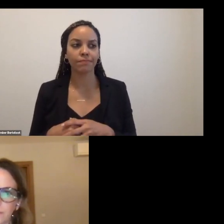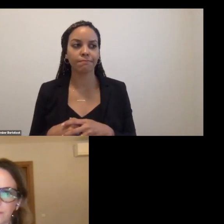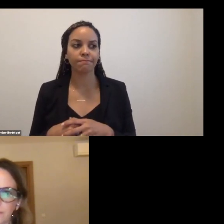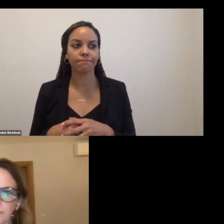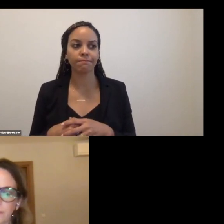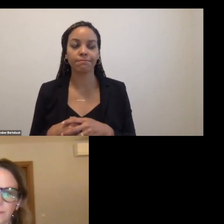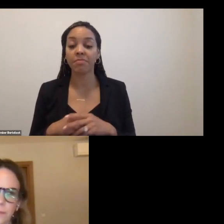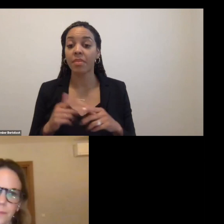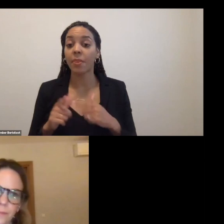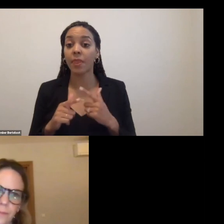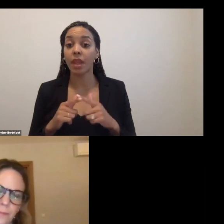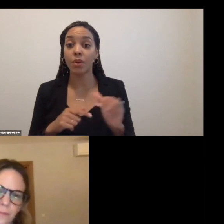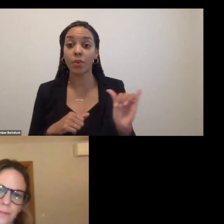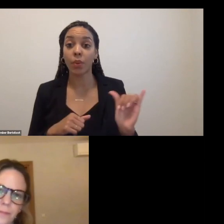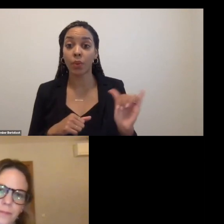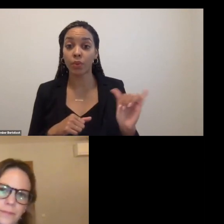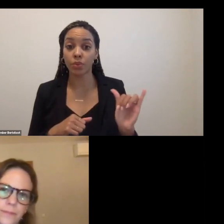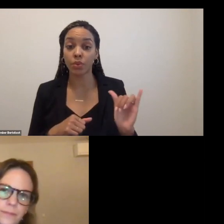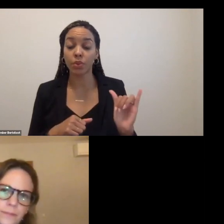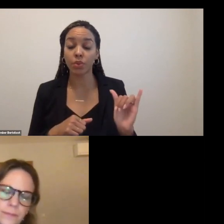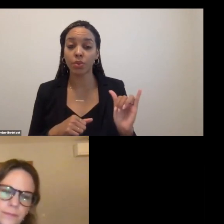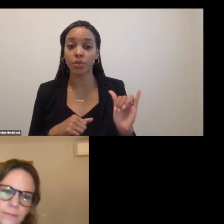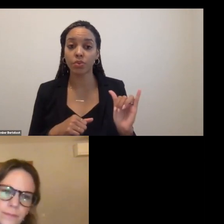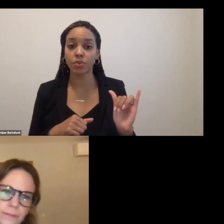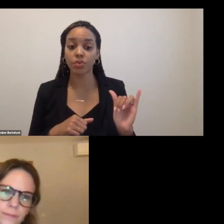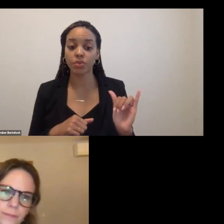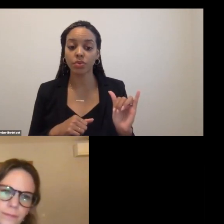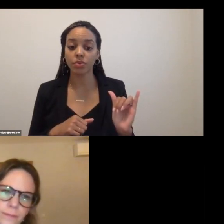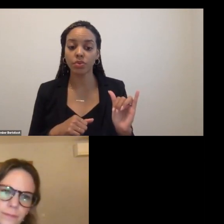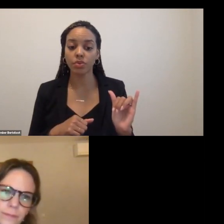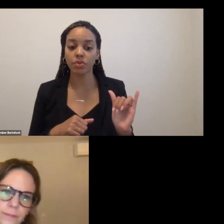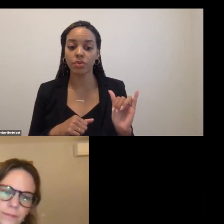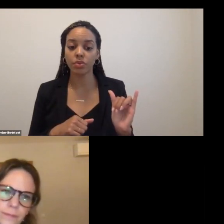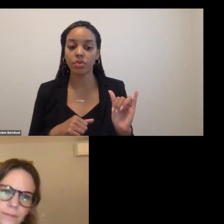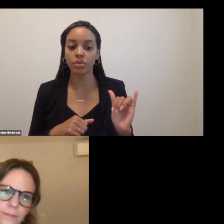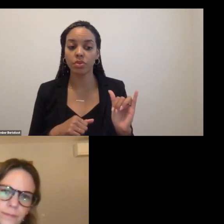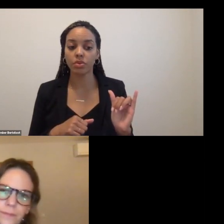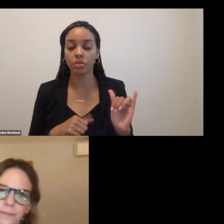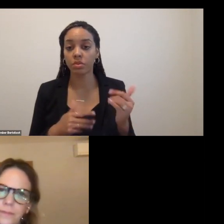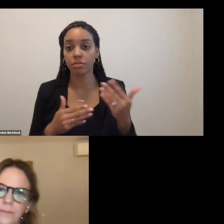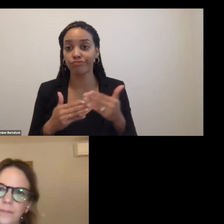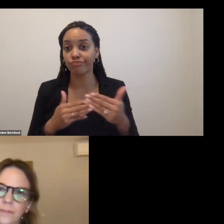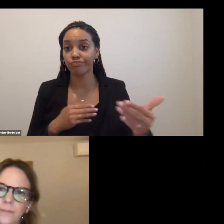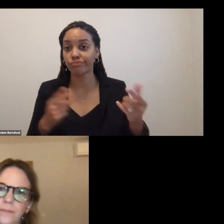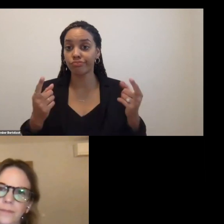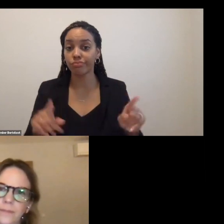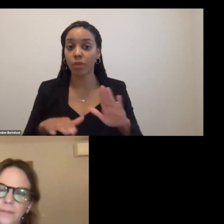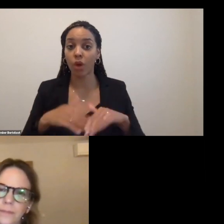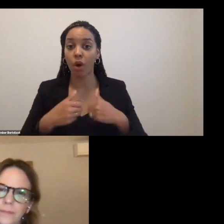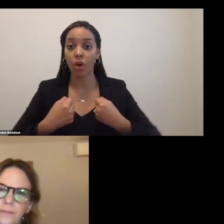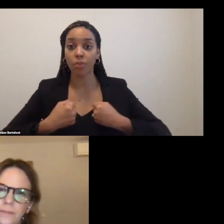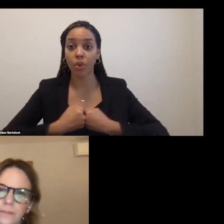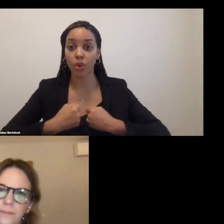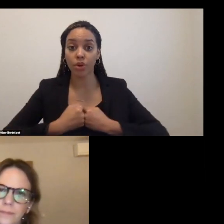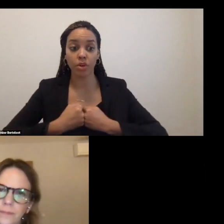then also which as a consequence, all the borders were suddenly open.